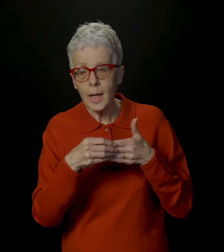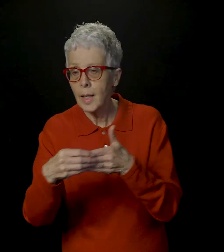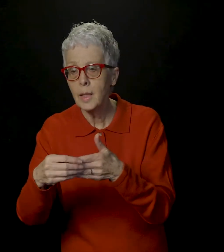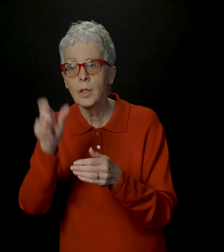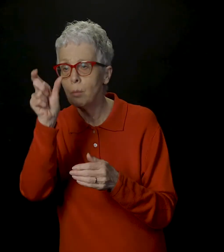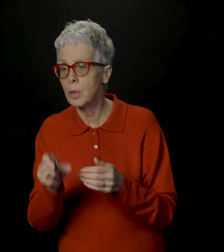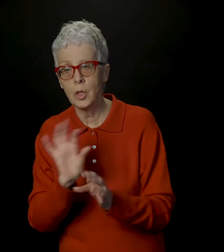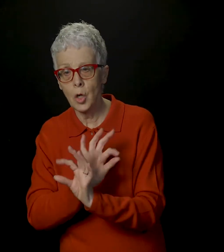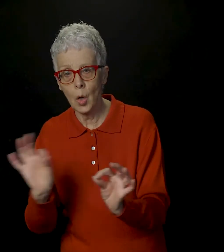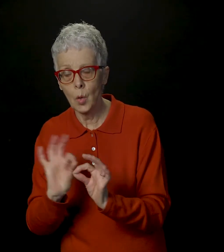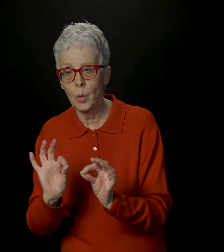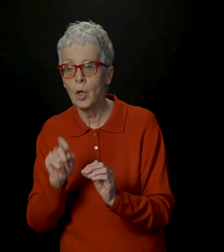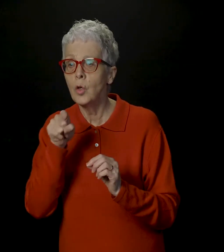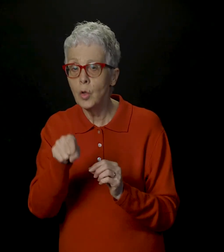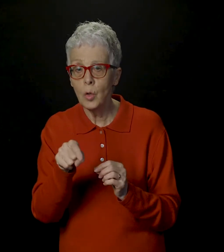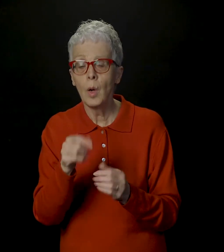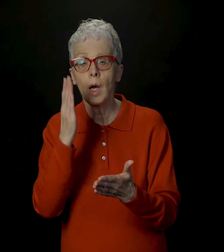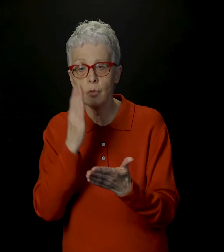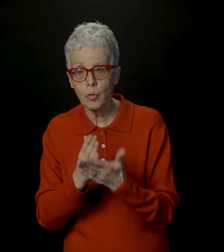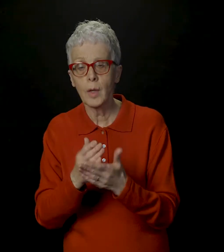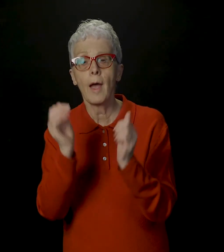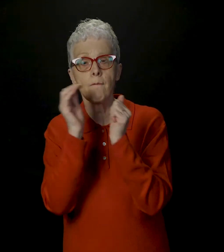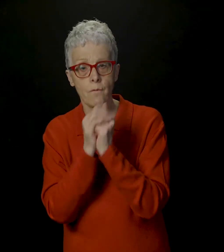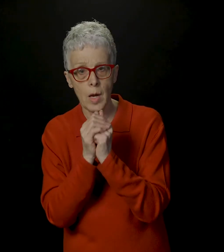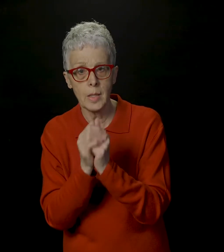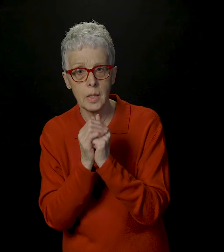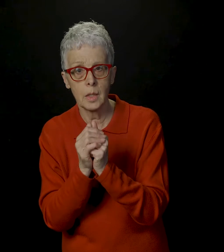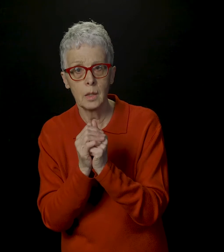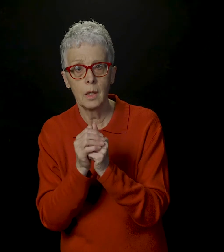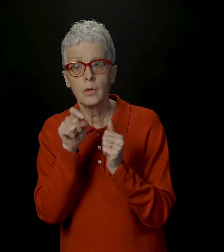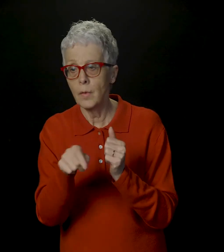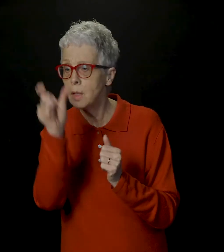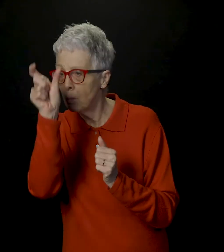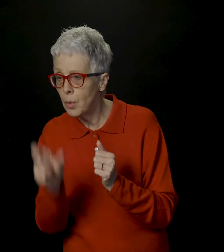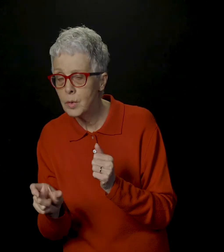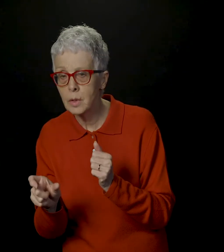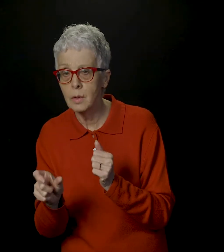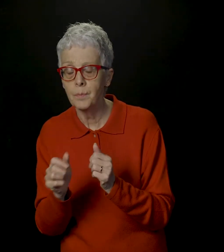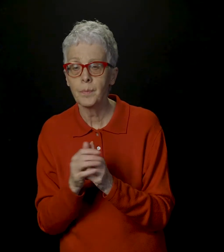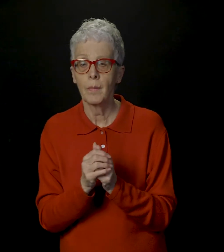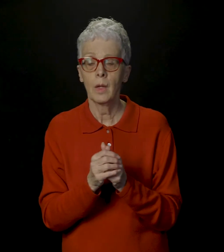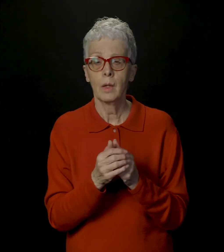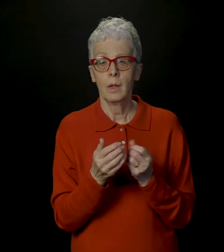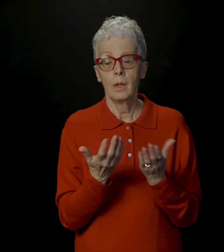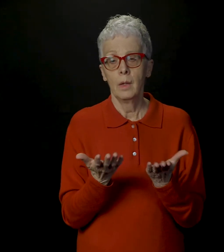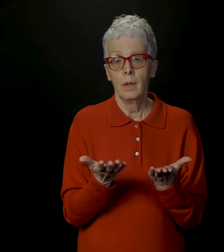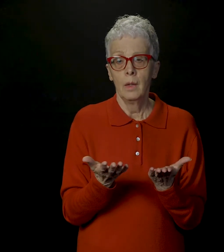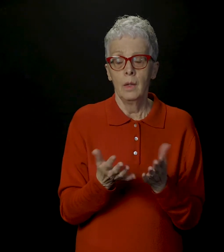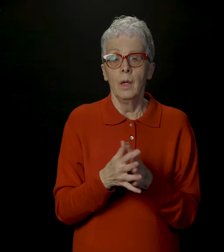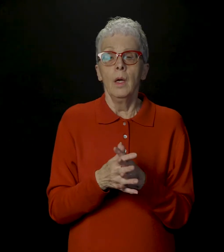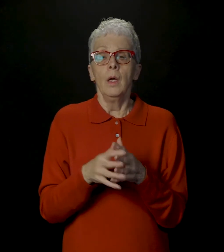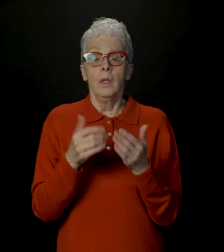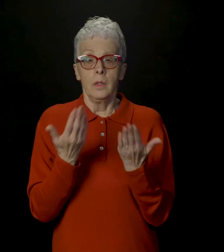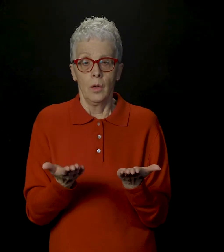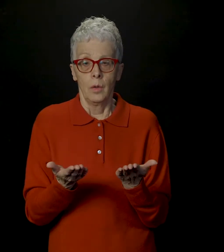You're not a case worker You're a focused friend I love that term Focused friend I think there's something That we can all take From that You know Whether it be Through a